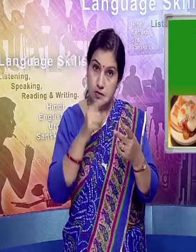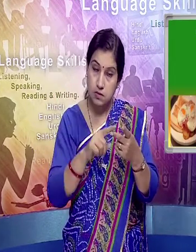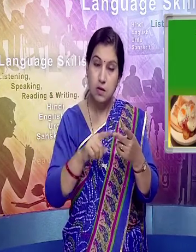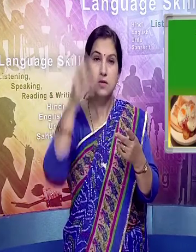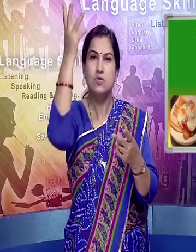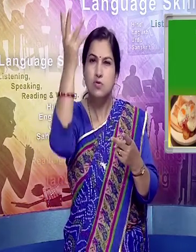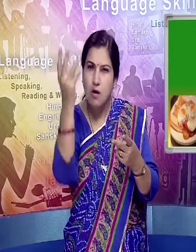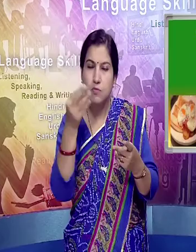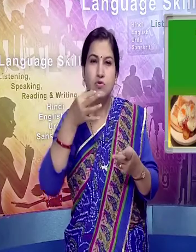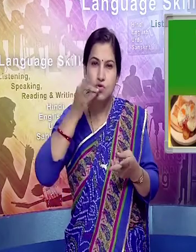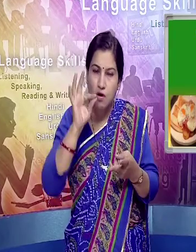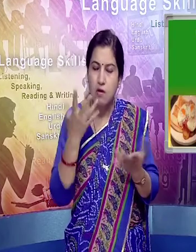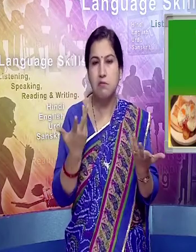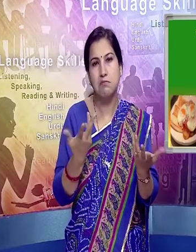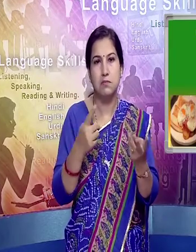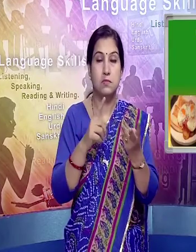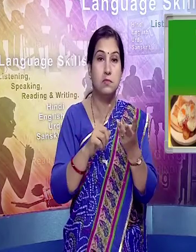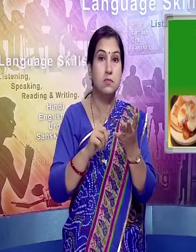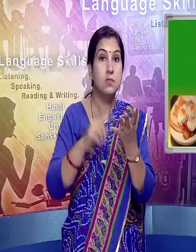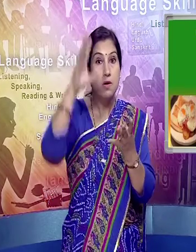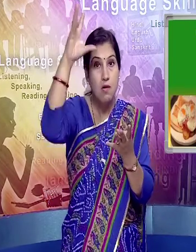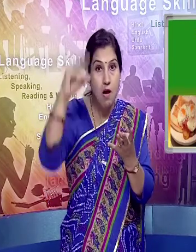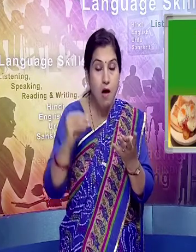tea, and at night you take dinner.